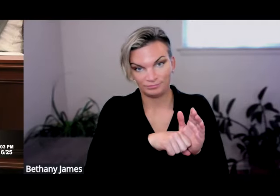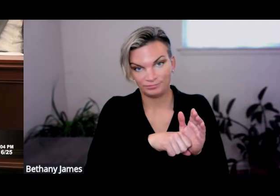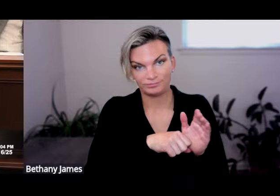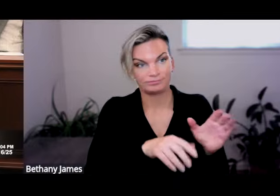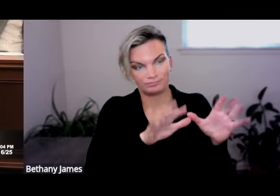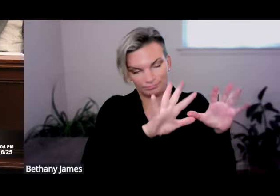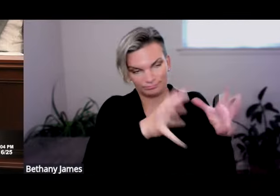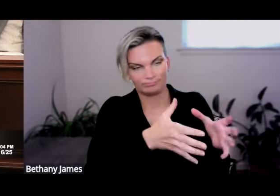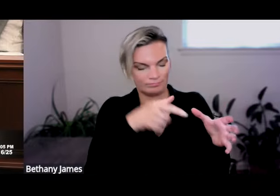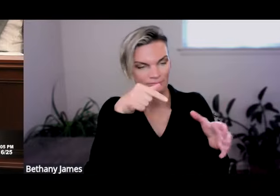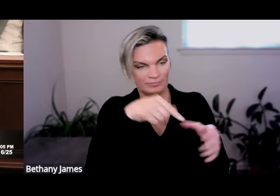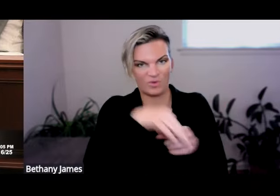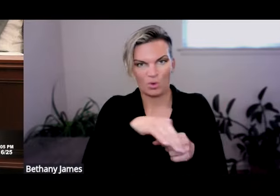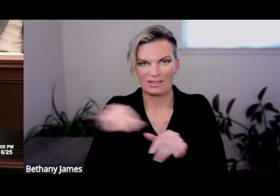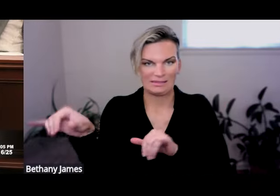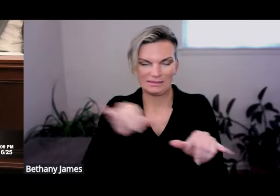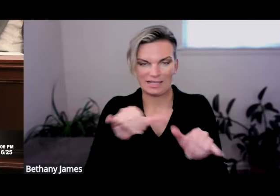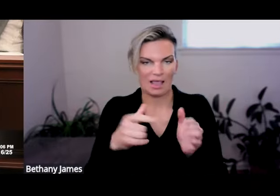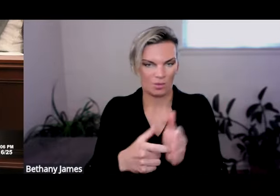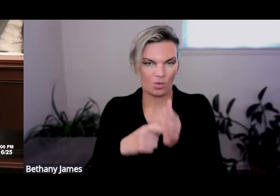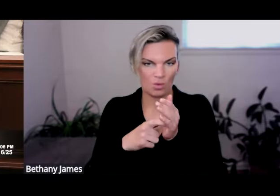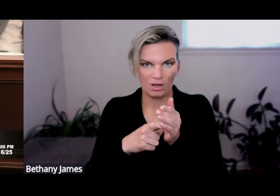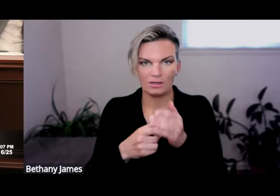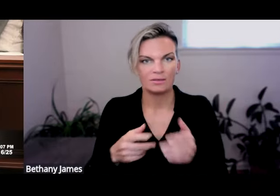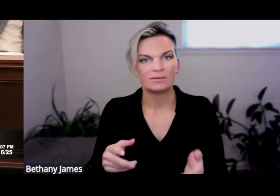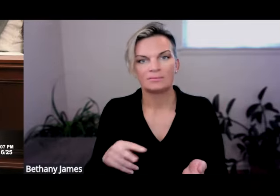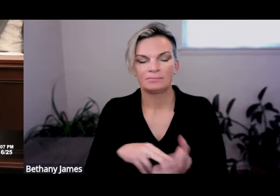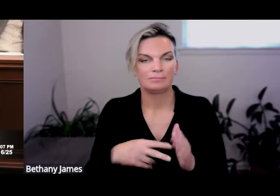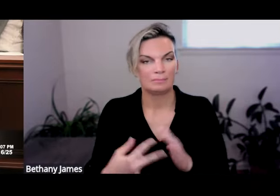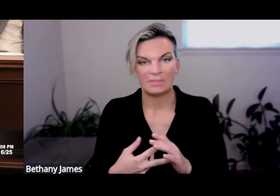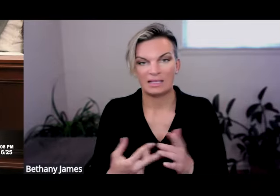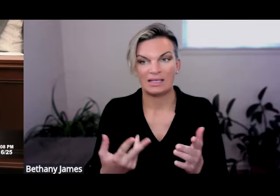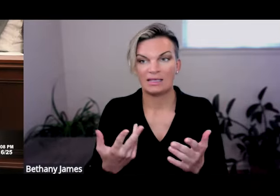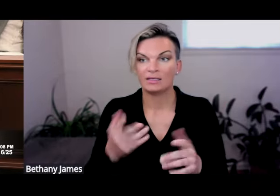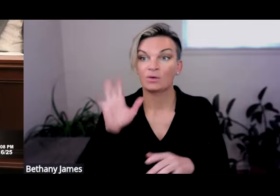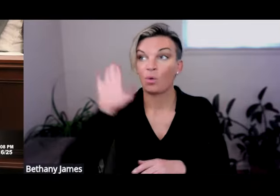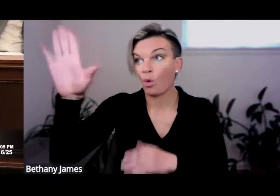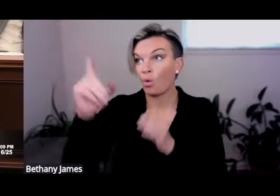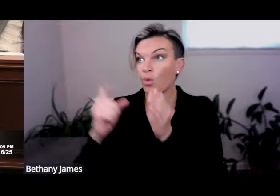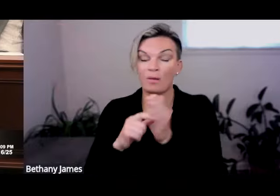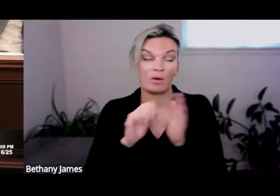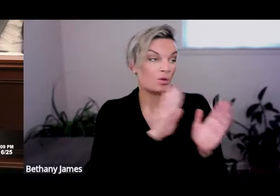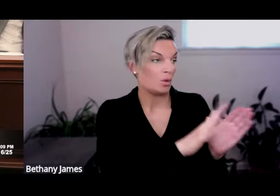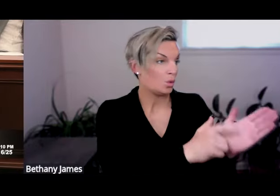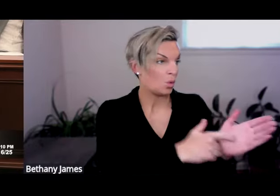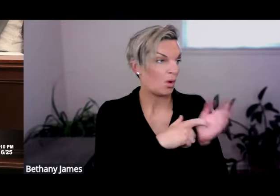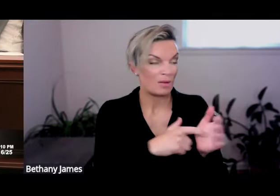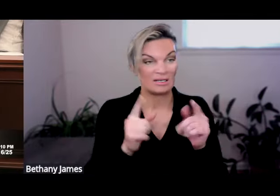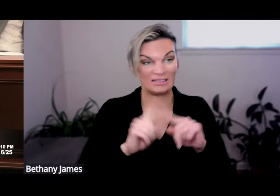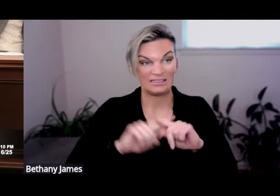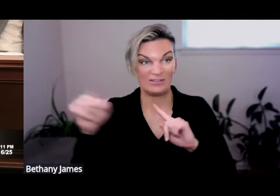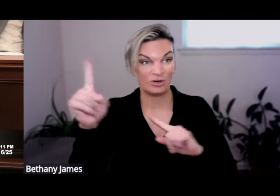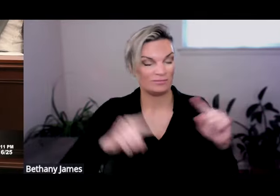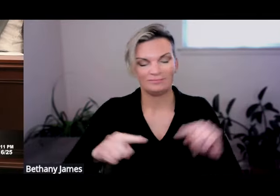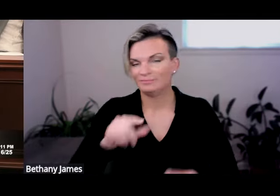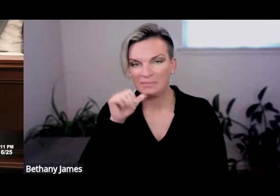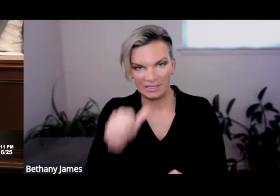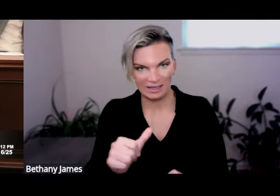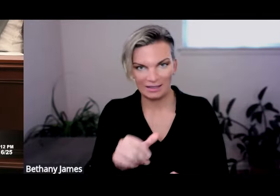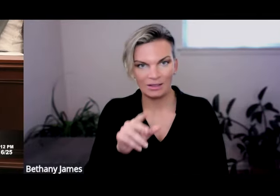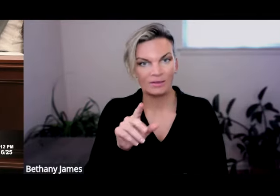legislature. So it's not a matter of there being different requirements. The only difference is that this